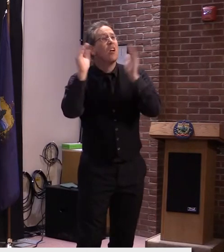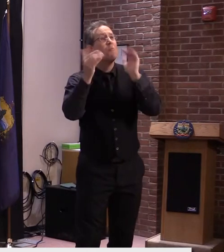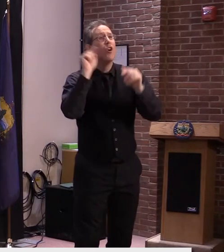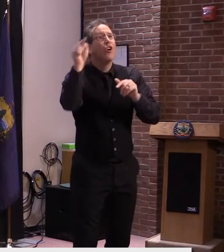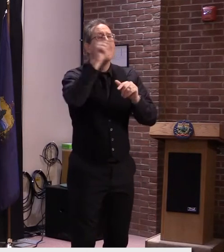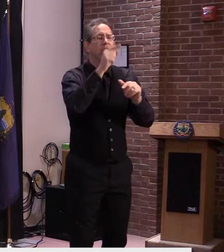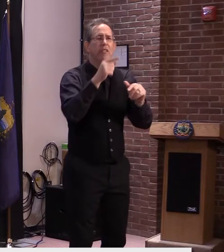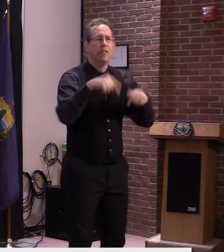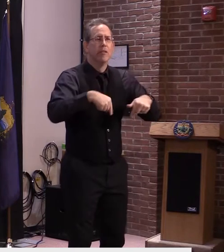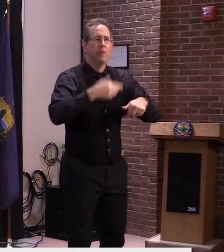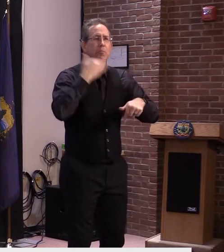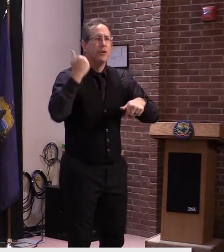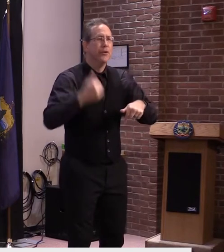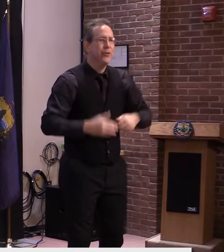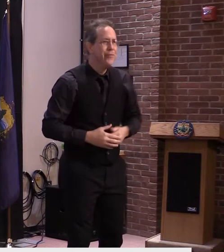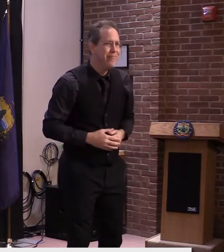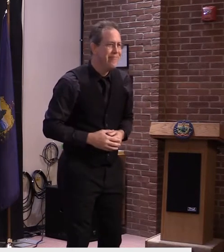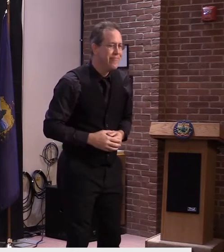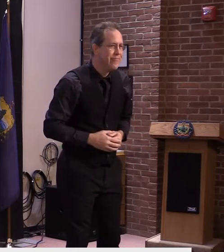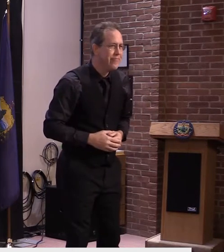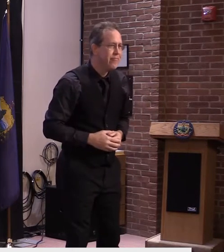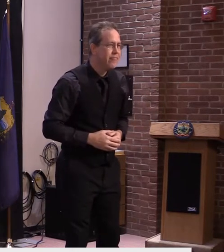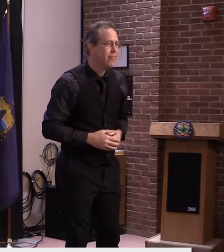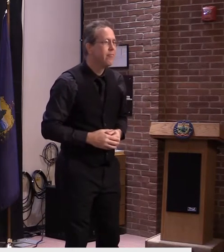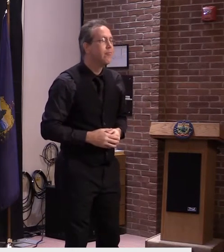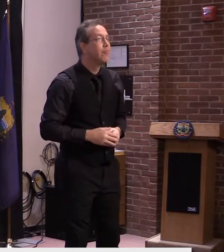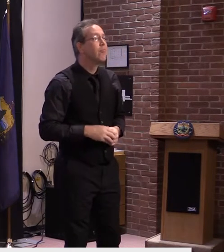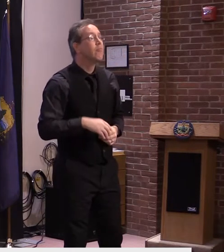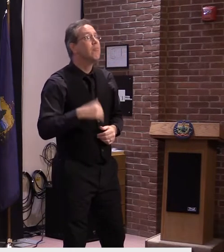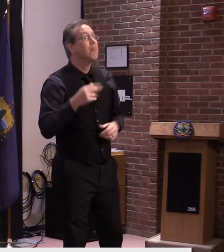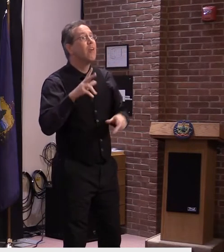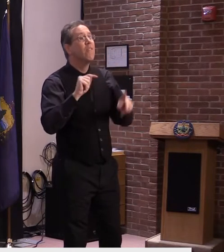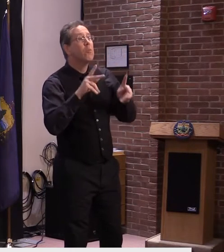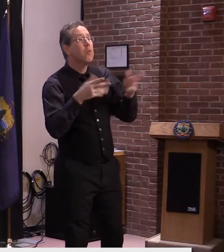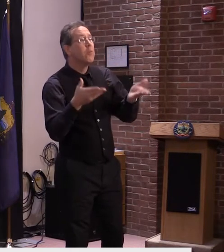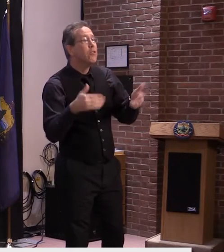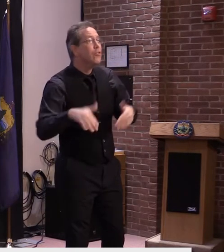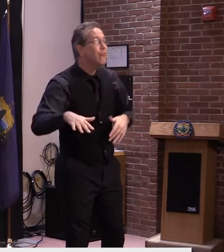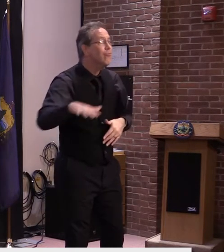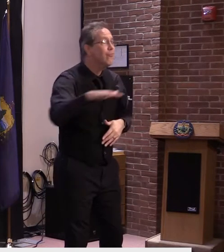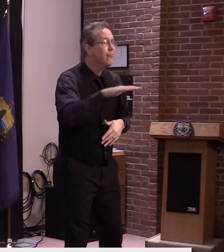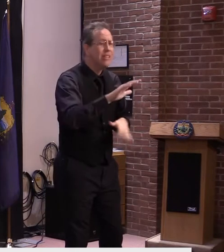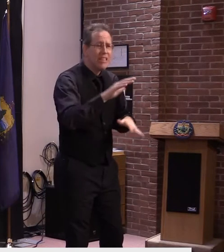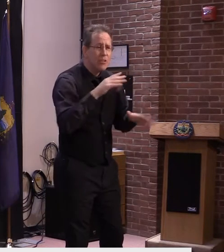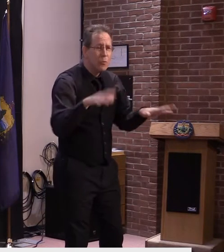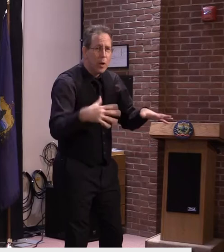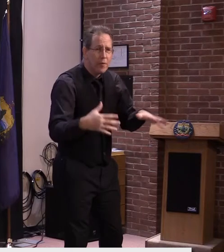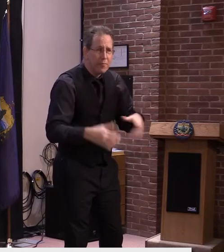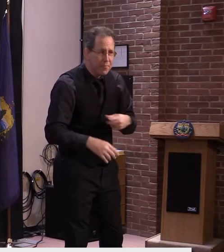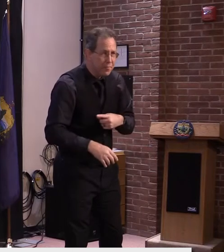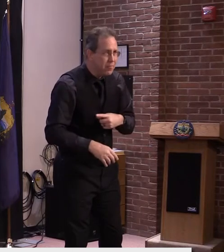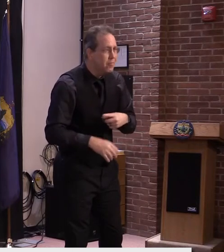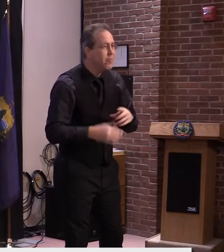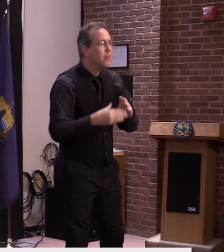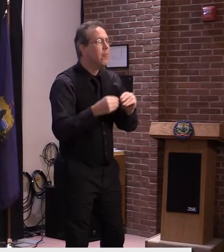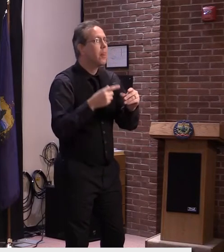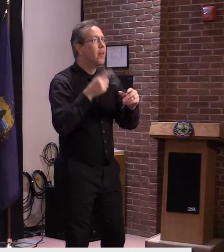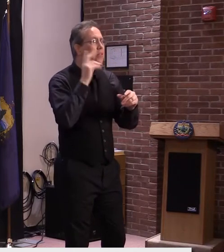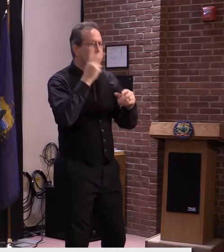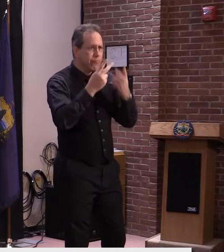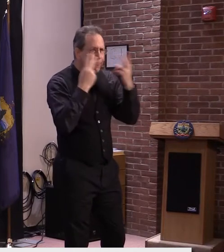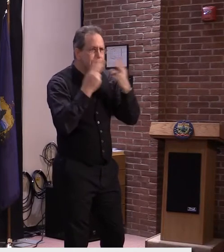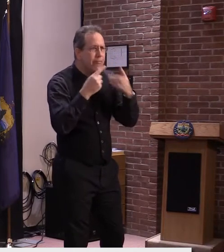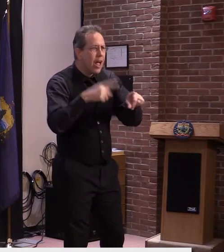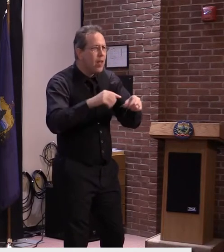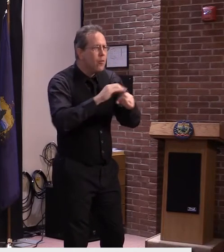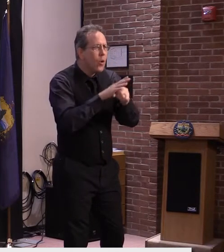country. So many Vermonters did their, throughout the pandemic, we've seen continuous access to hospital and